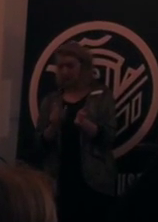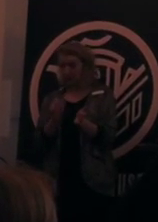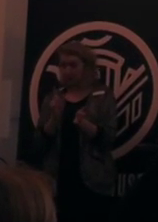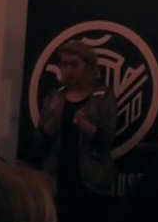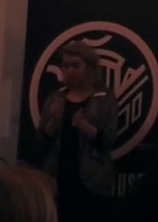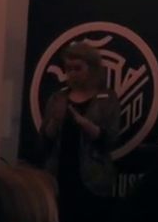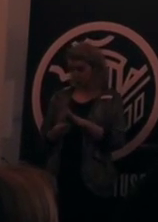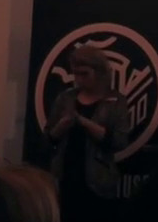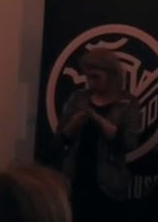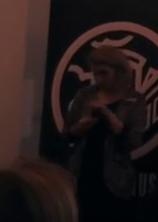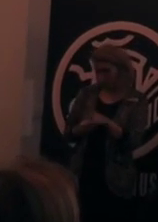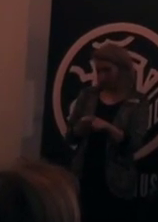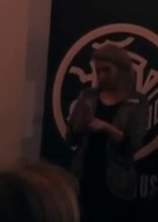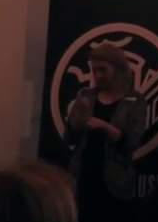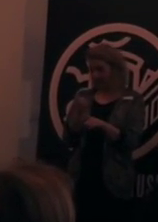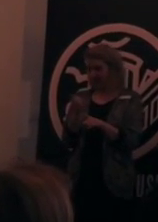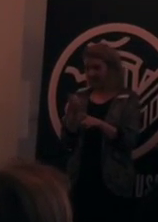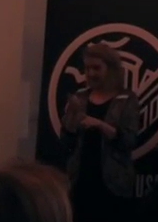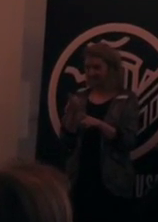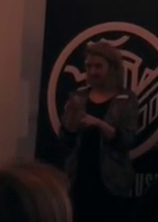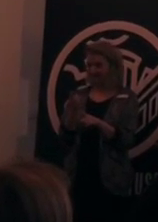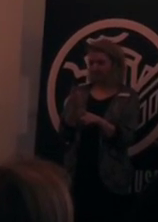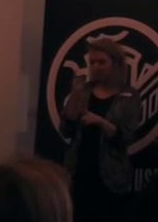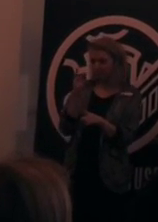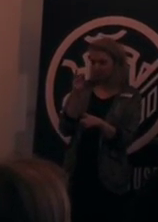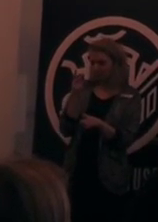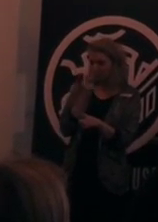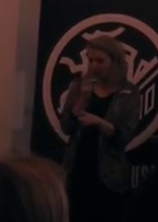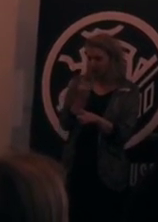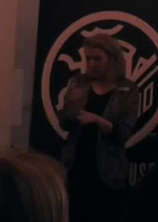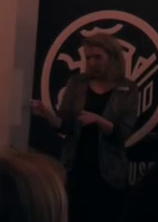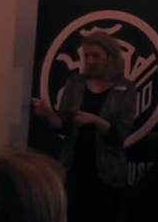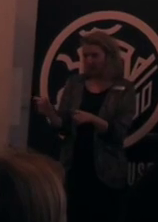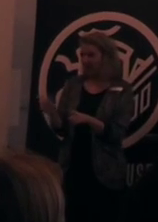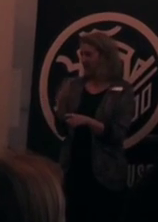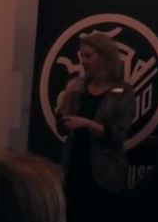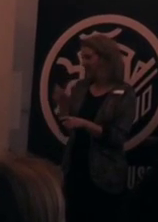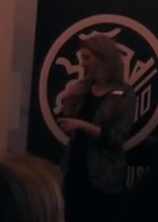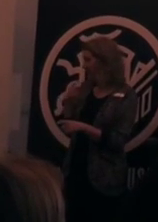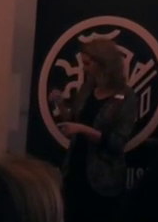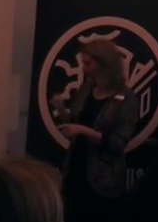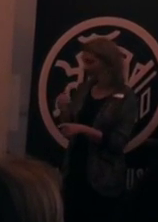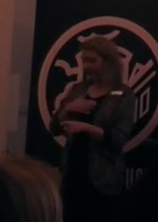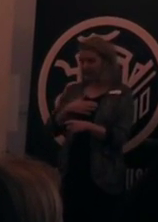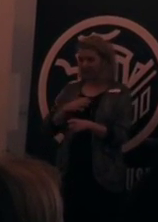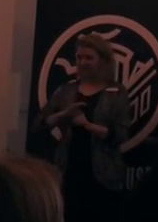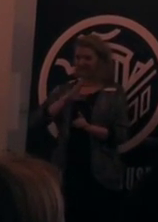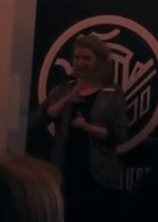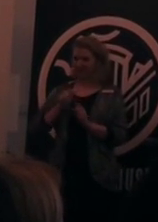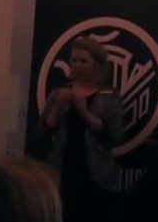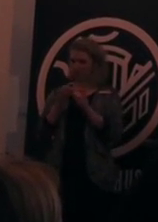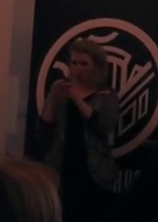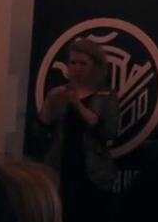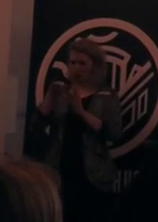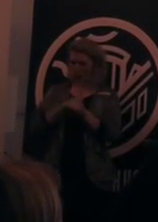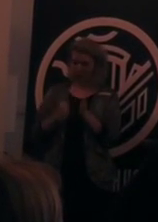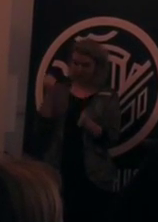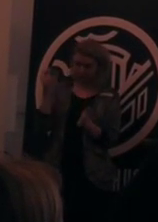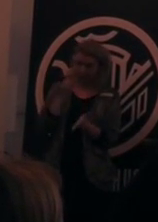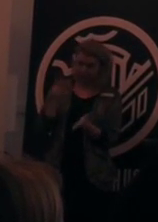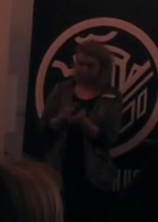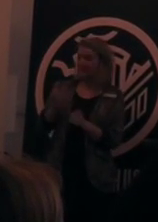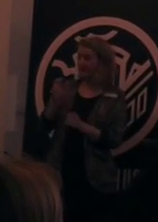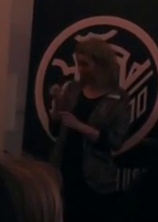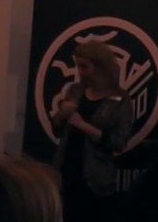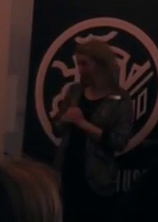favor of these gay and lesbian people? And he said, yes. He says, do you think we should have civil union laws? And he said, yes. And they said to